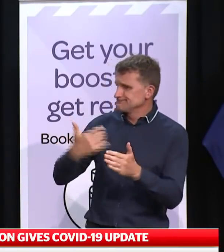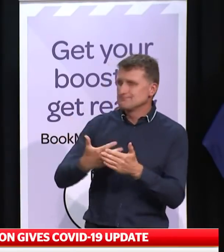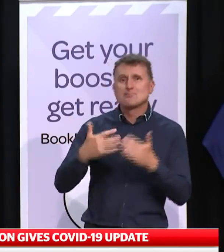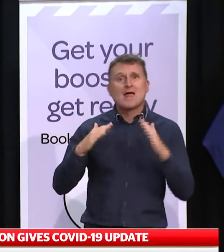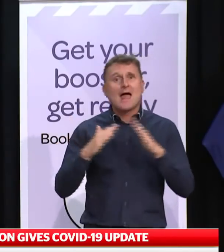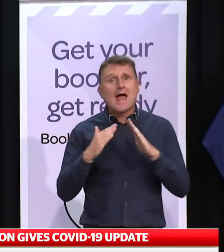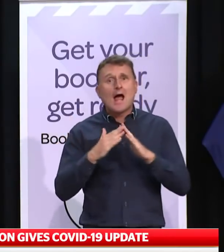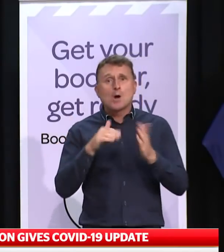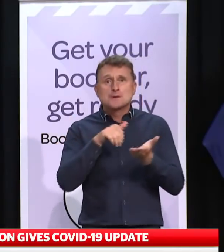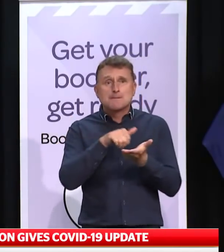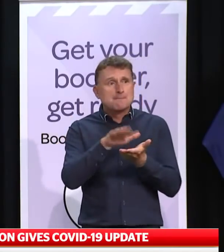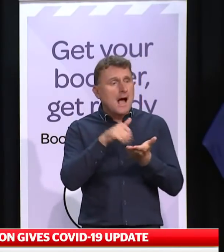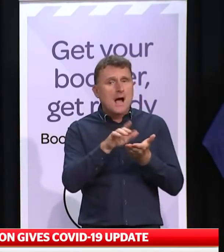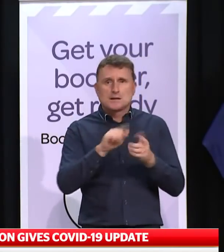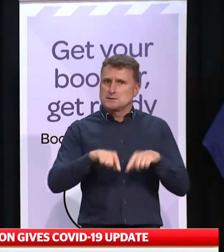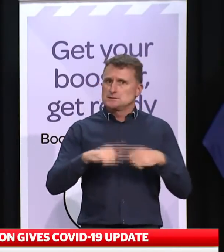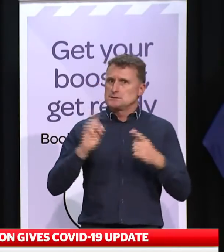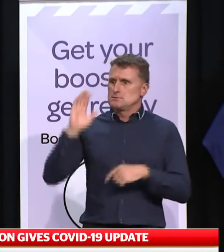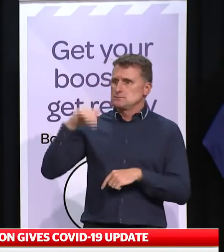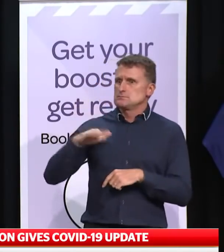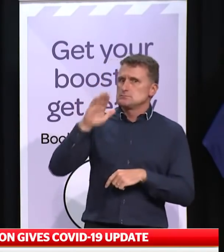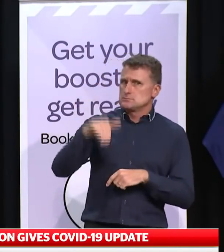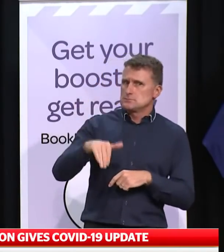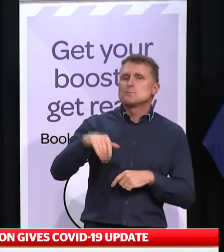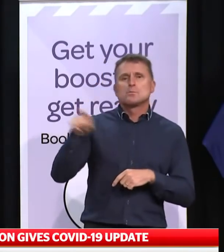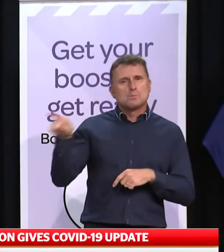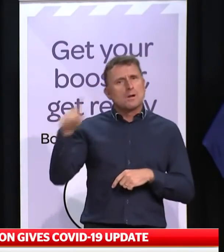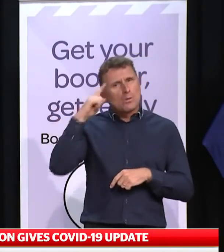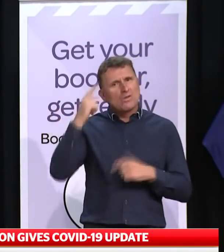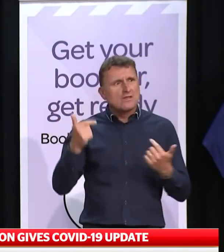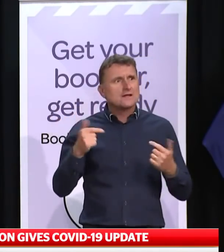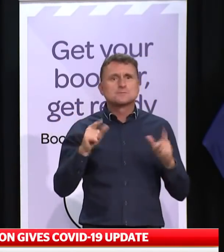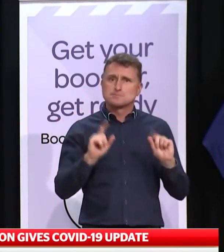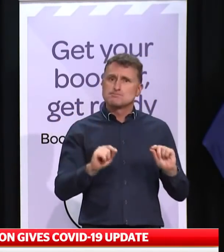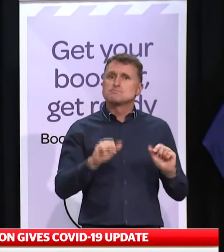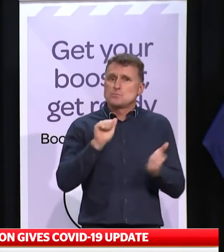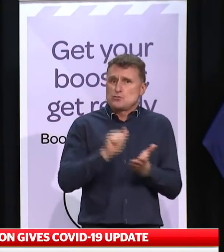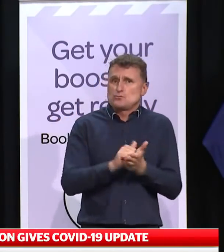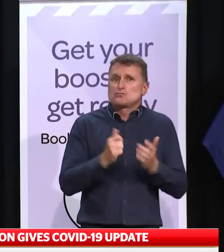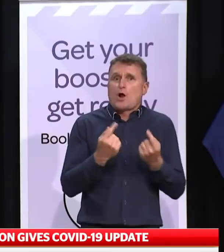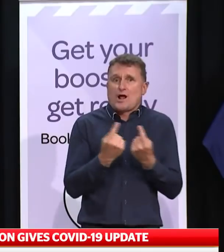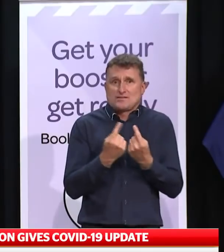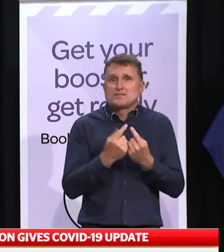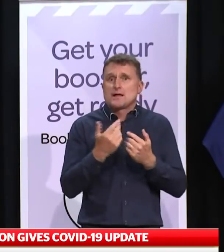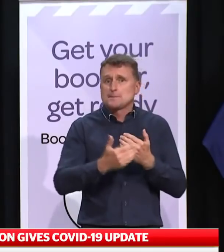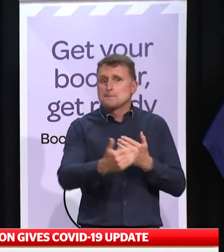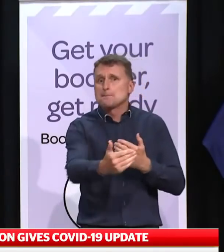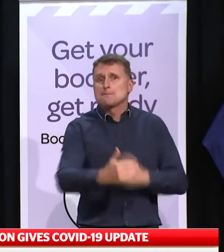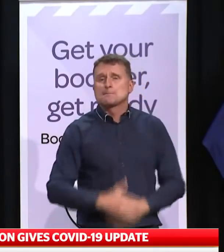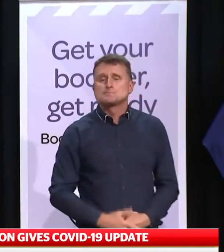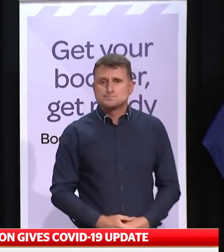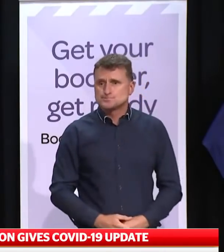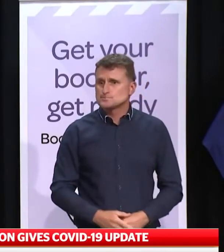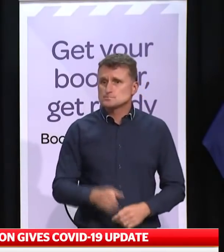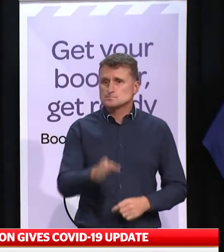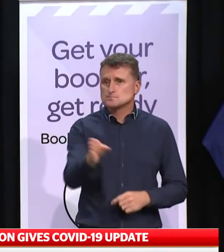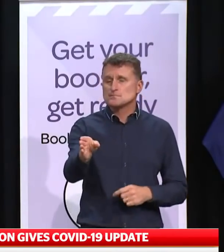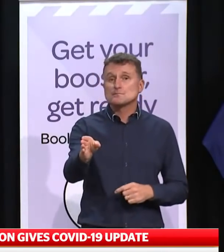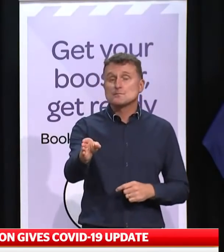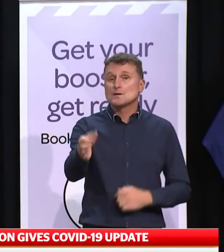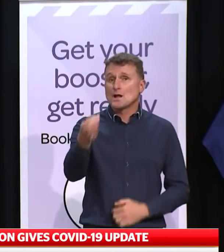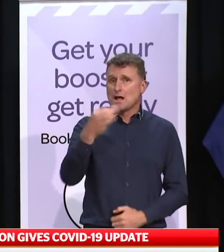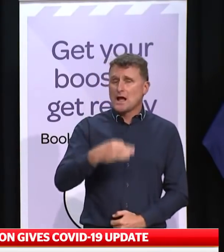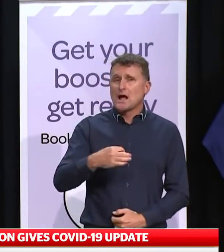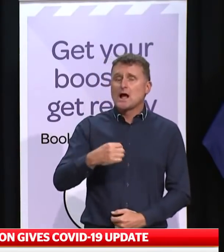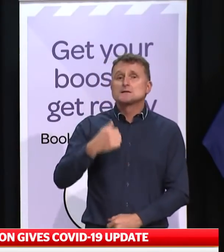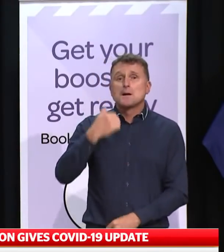gone in the direction it has, but we believe we're undertaking the things that need to be done in that space. The party leaders have been calling for a reduction in the